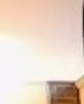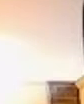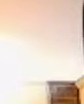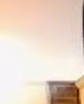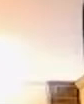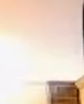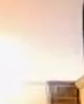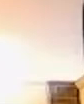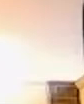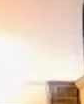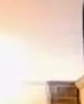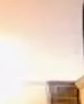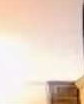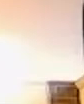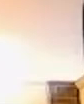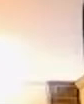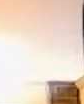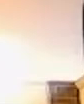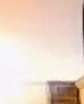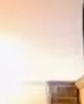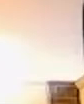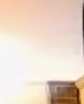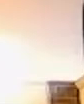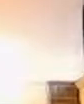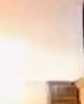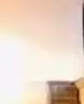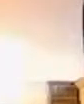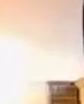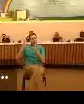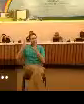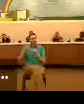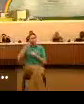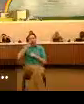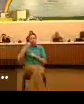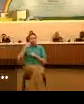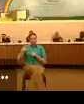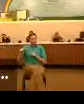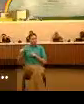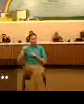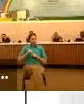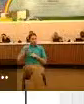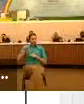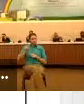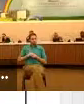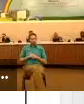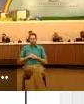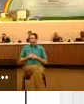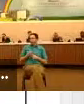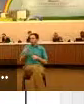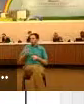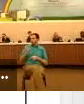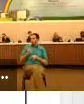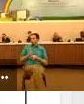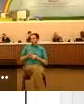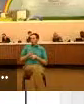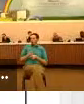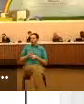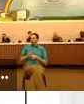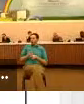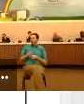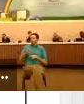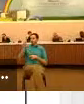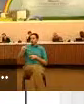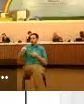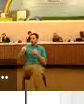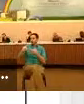a pond, drainage pond being near his house, and it looks like that was moved. Yes, that's correct. We moved it to